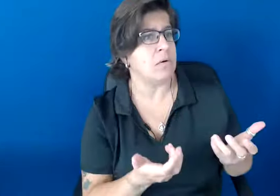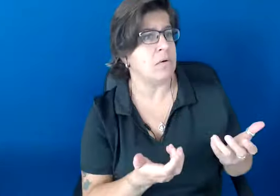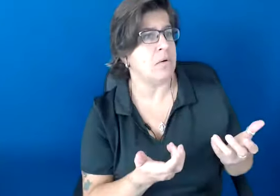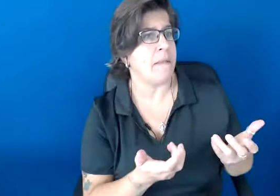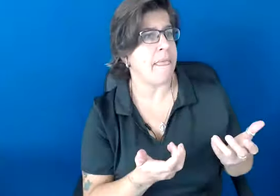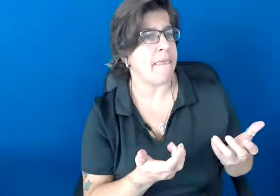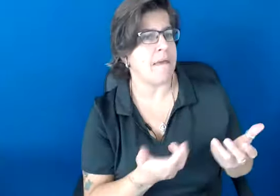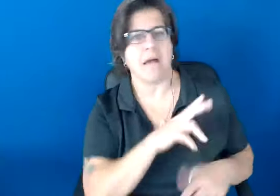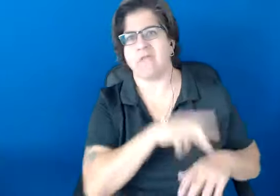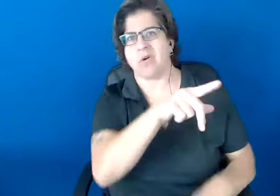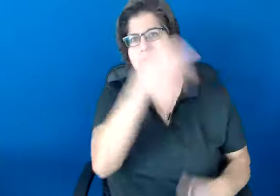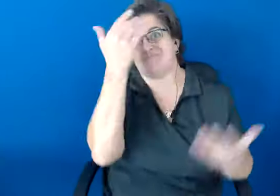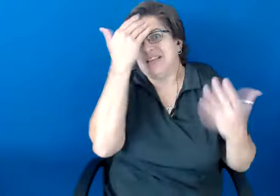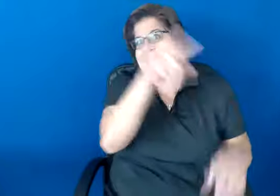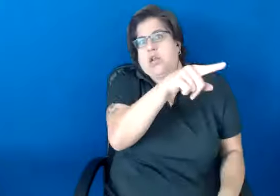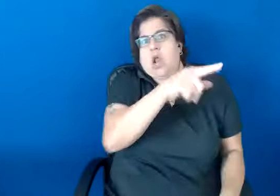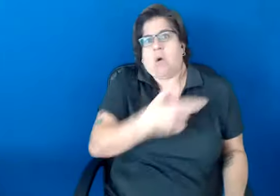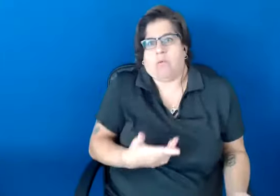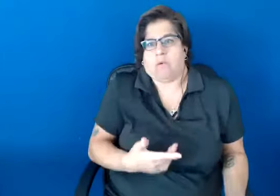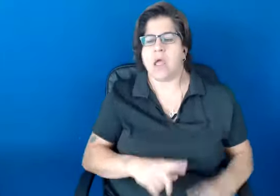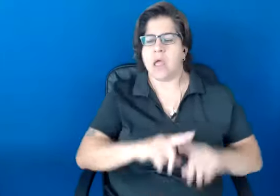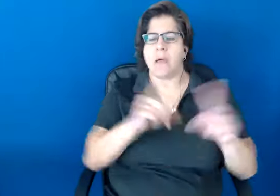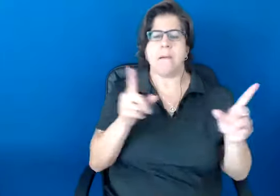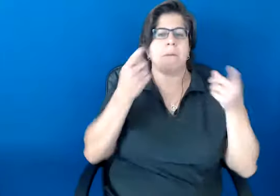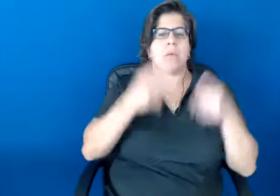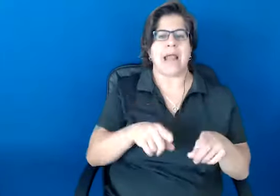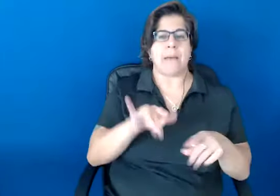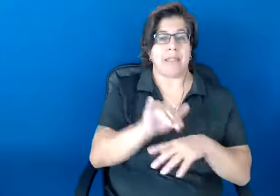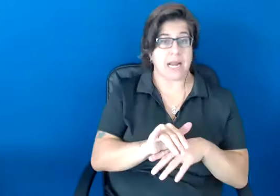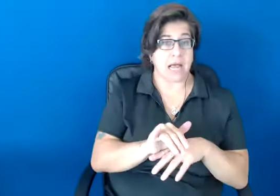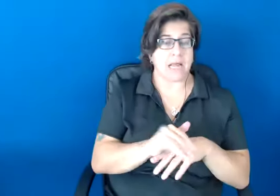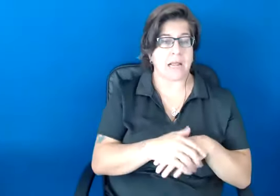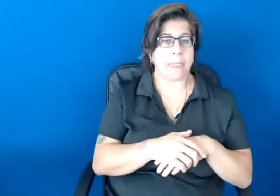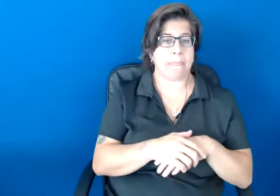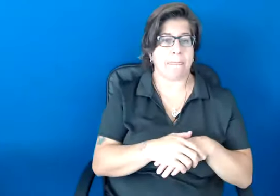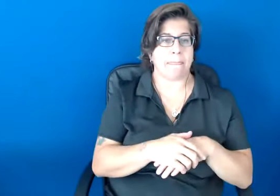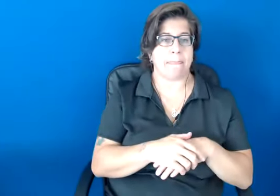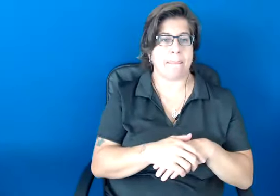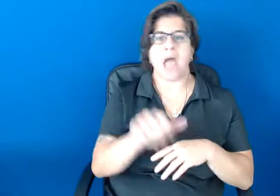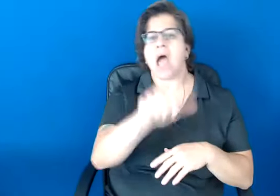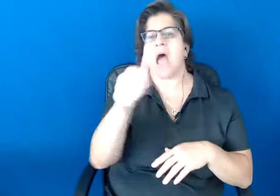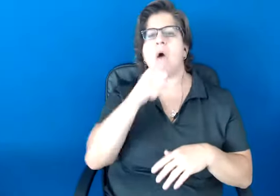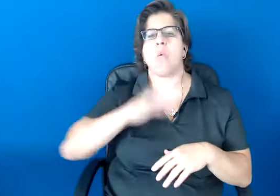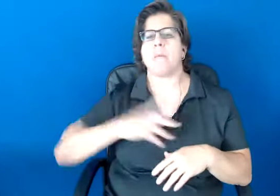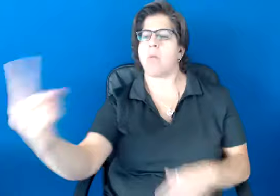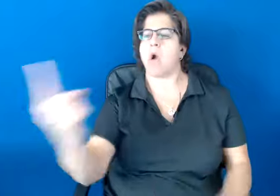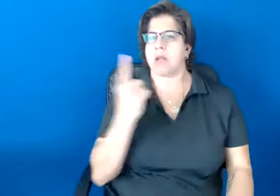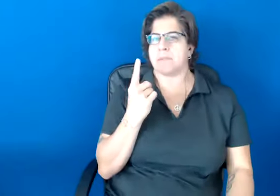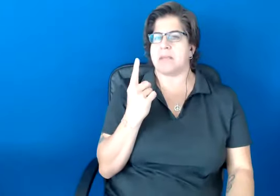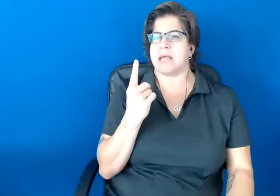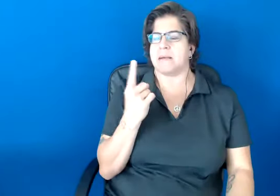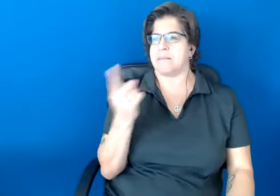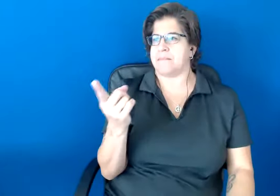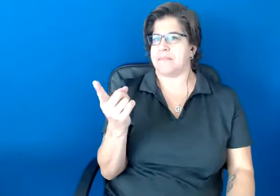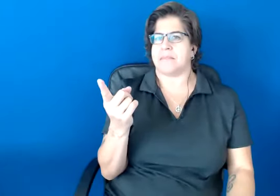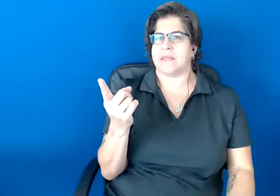And of course, he didn't know either. But what happened that night is a woman walked up to me in that meeting, and she was a